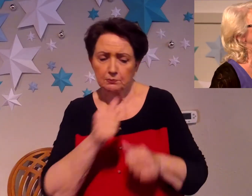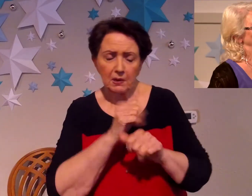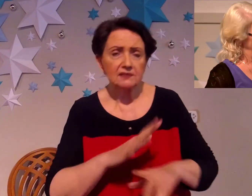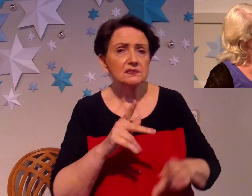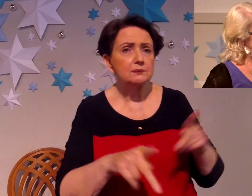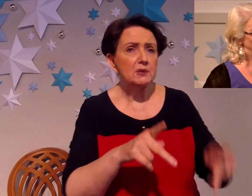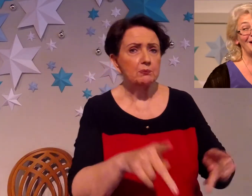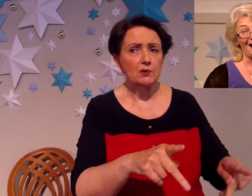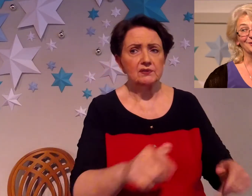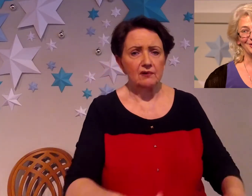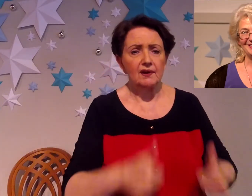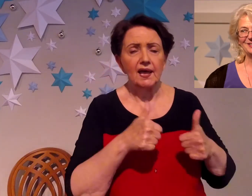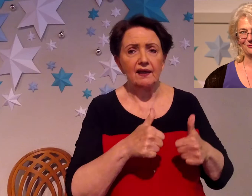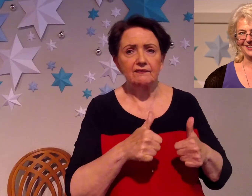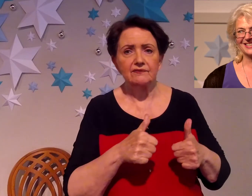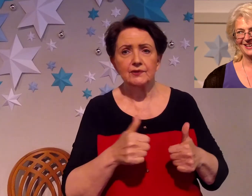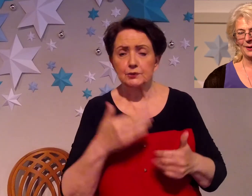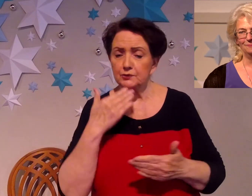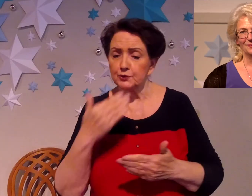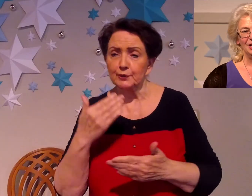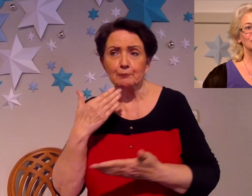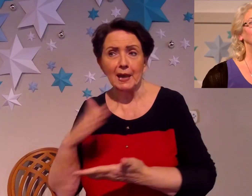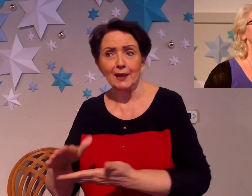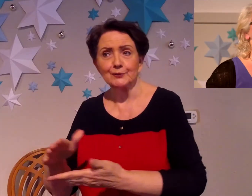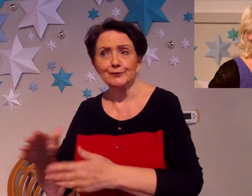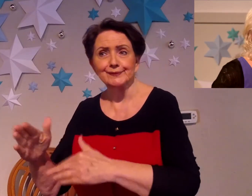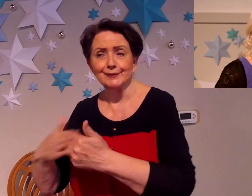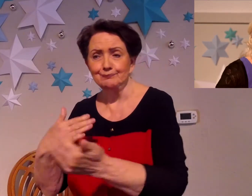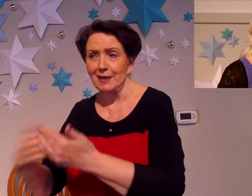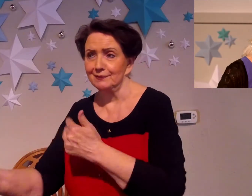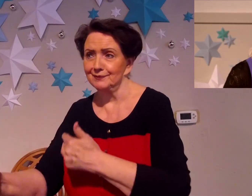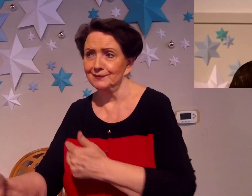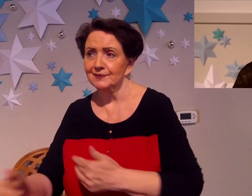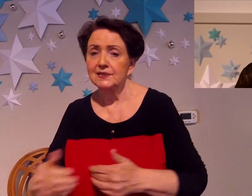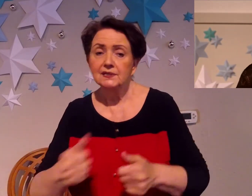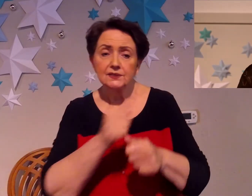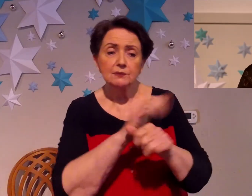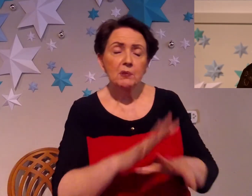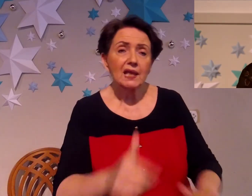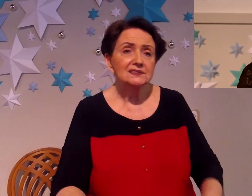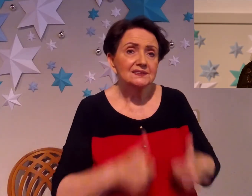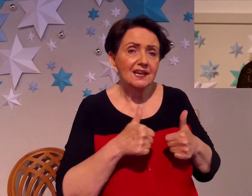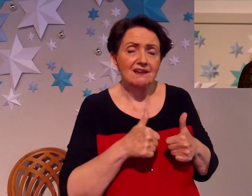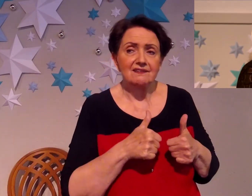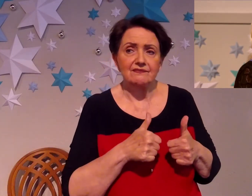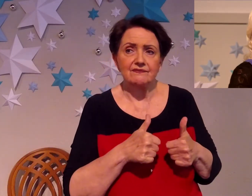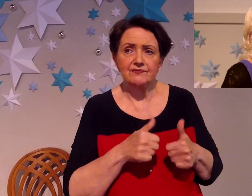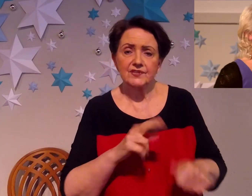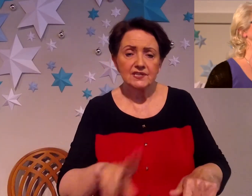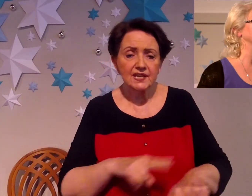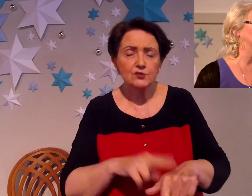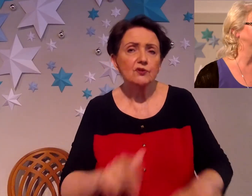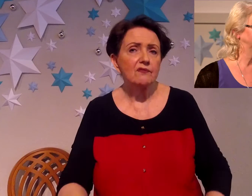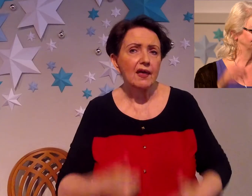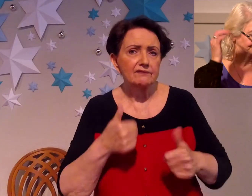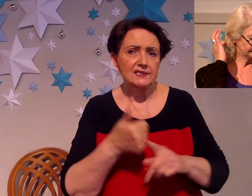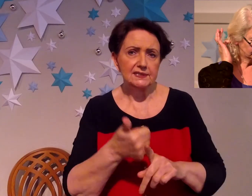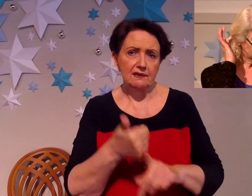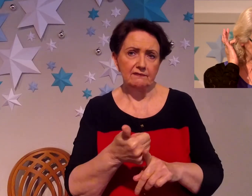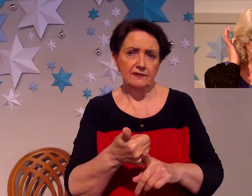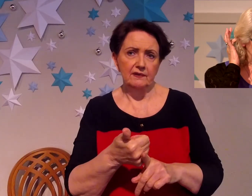lives, good, bad, or indifferent, to bless life, to bless the very nature of life